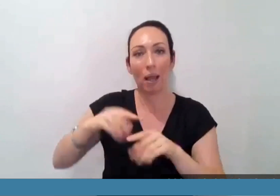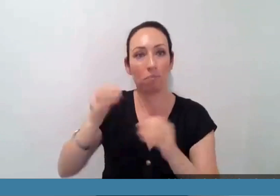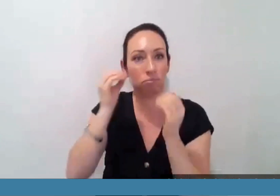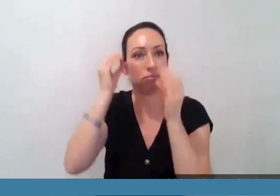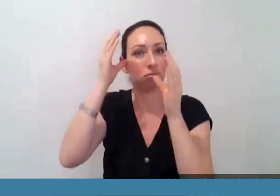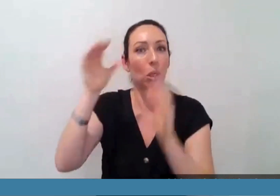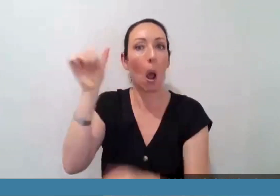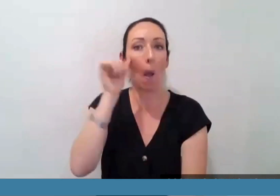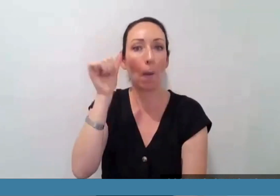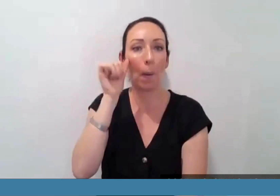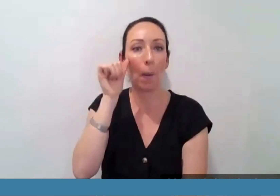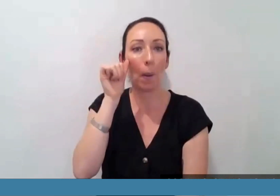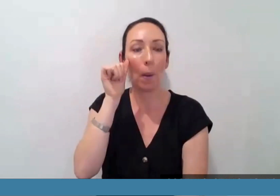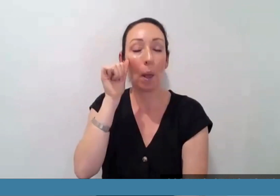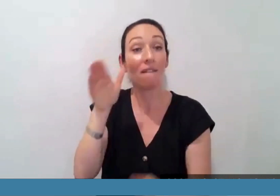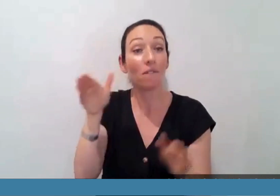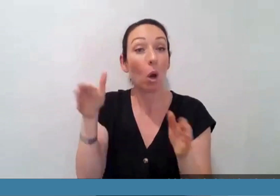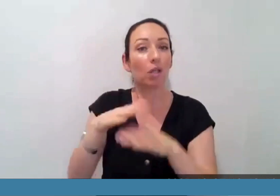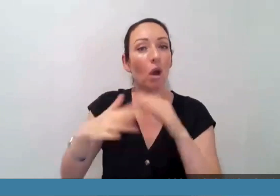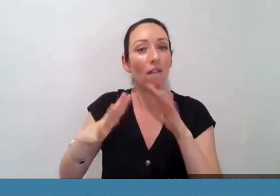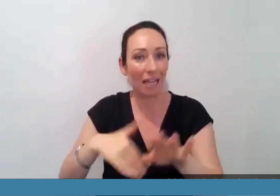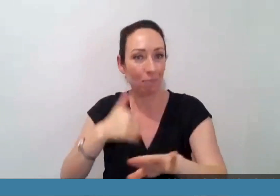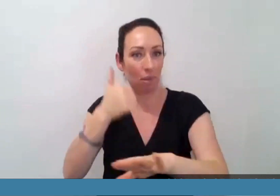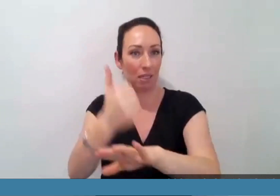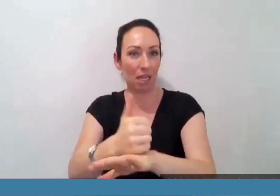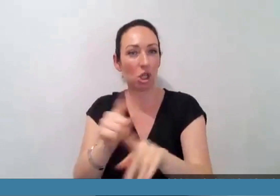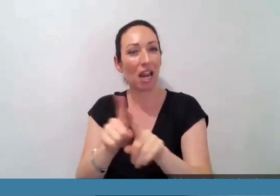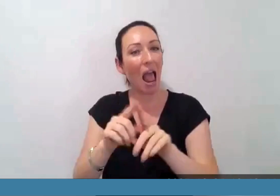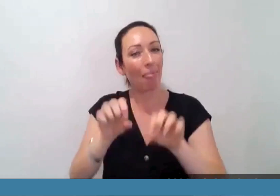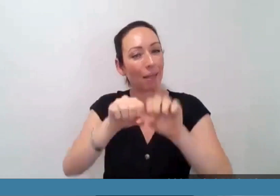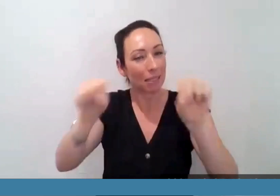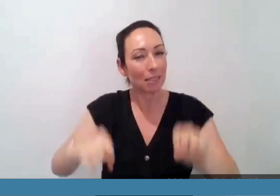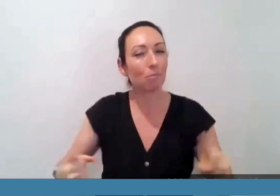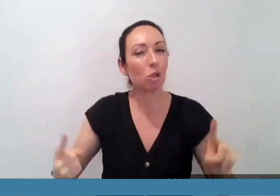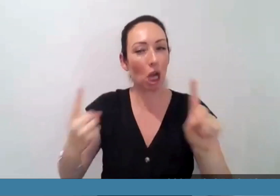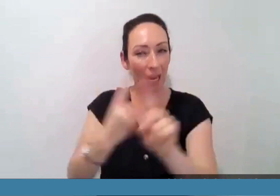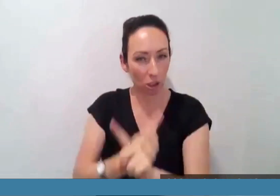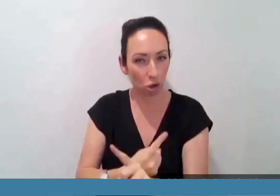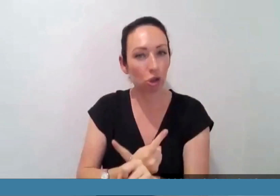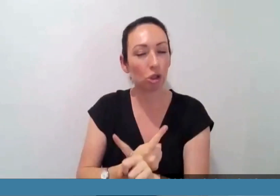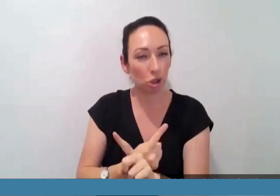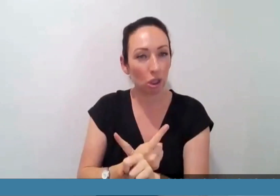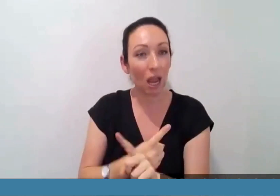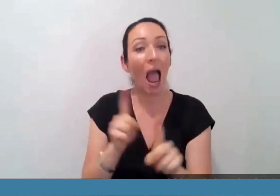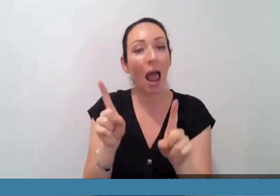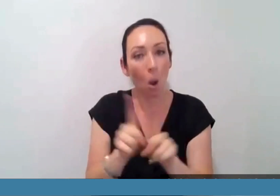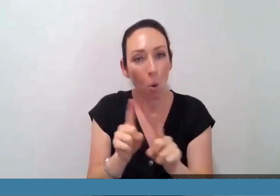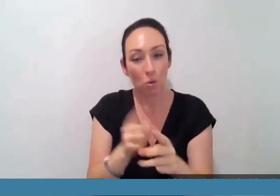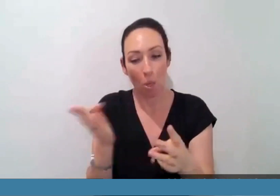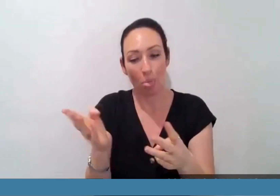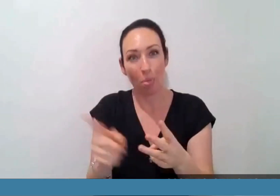focus on implementation and systems change, and are led by people with disability.